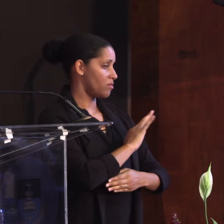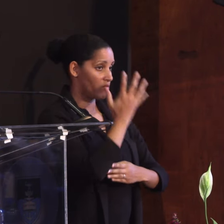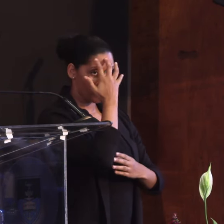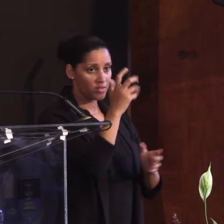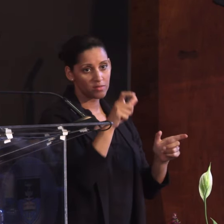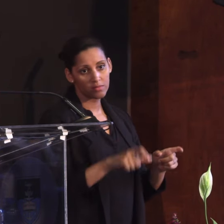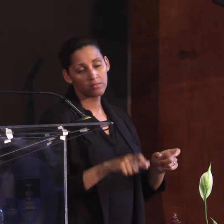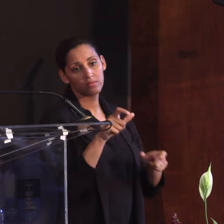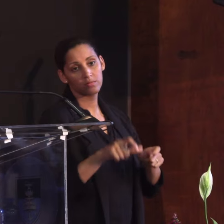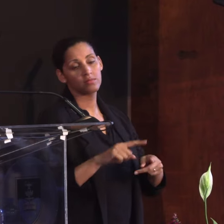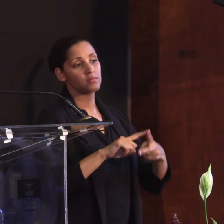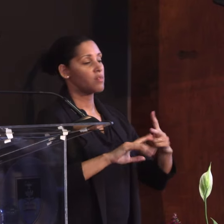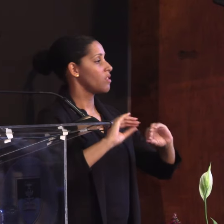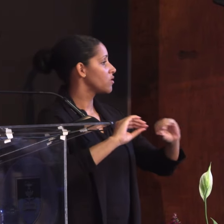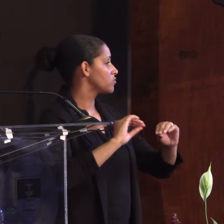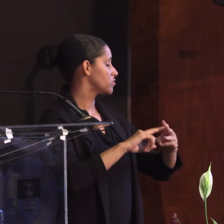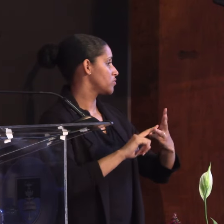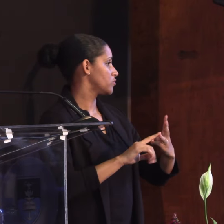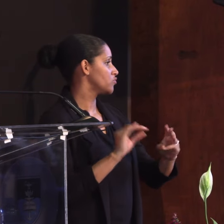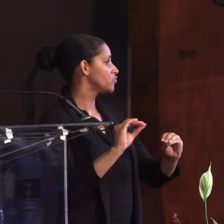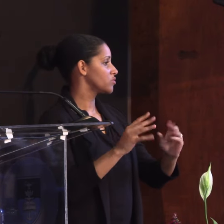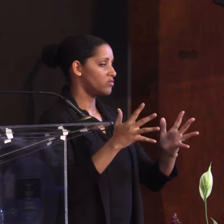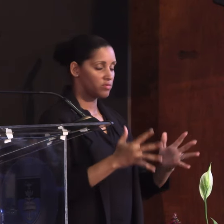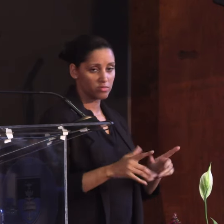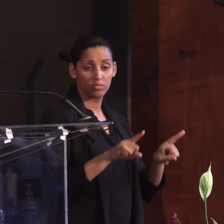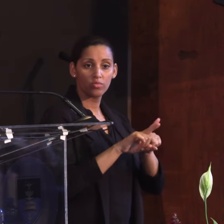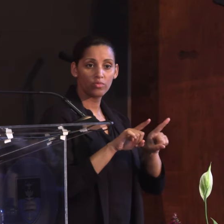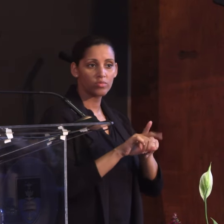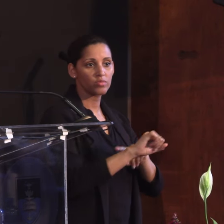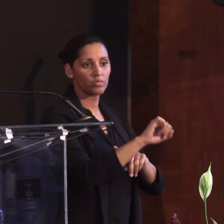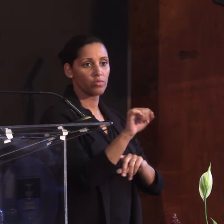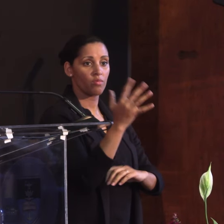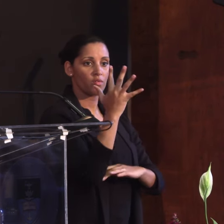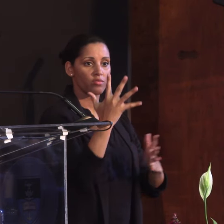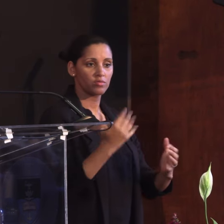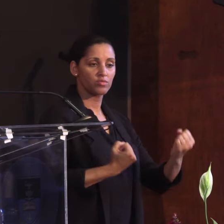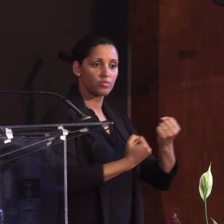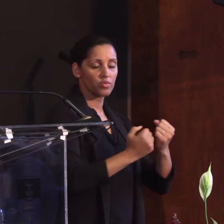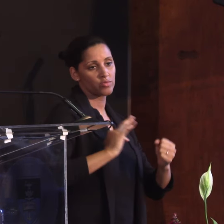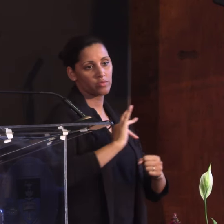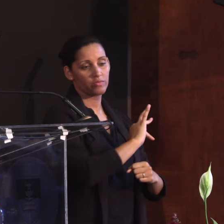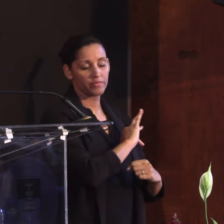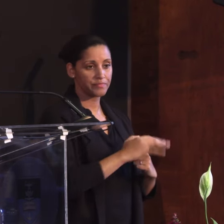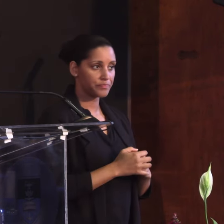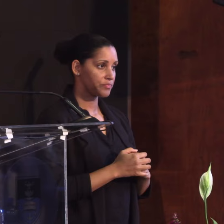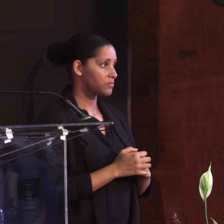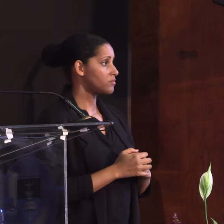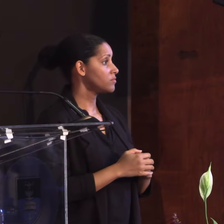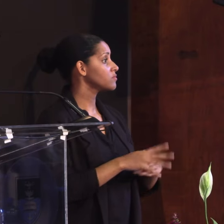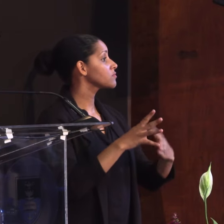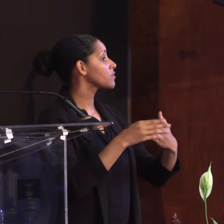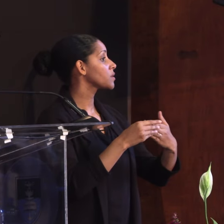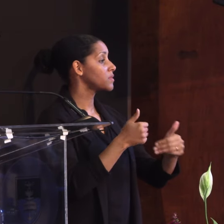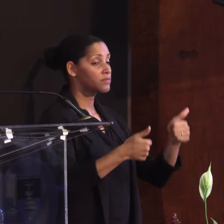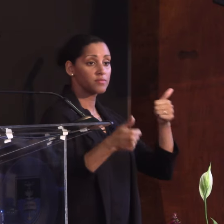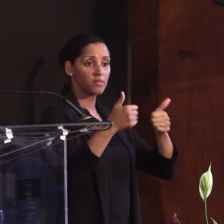as the professional, administrative, and support staff, together with members of the executive, the leadership